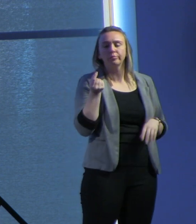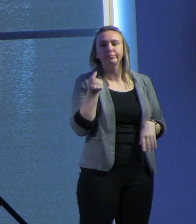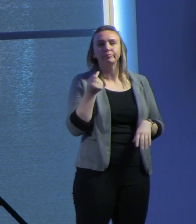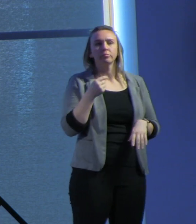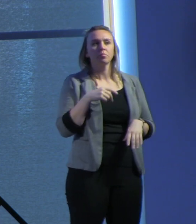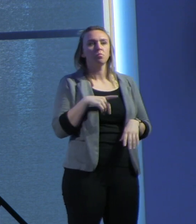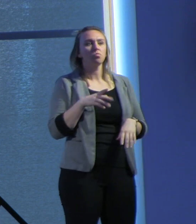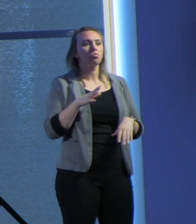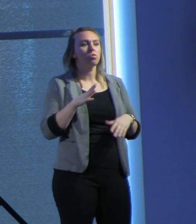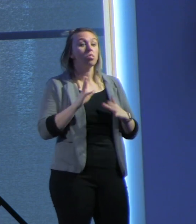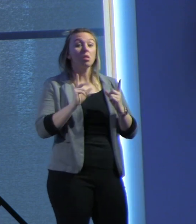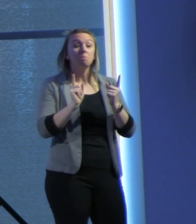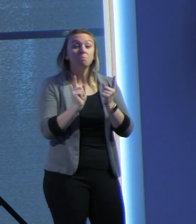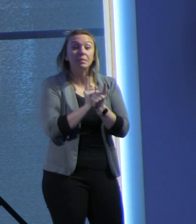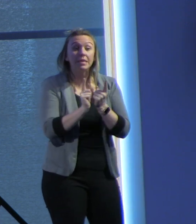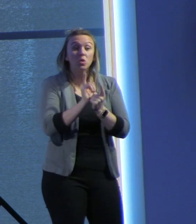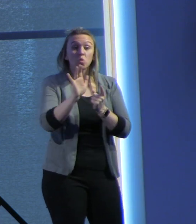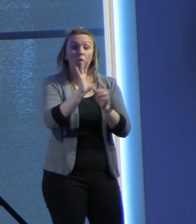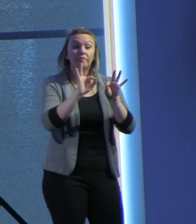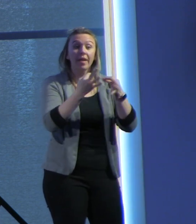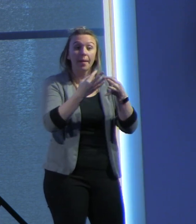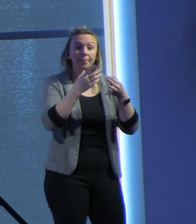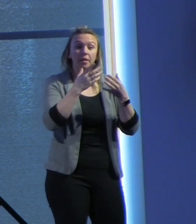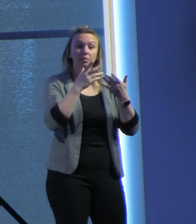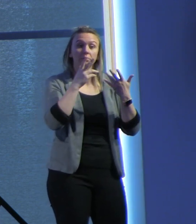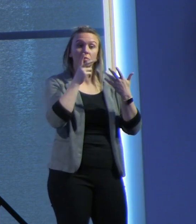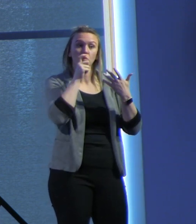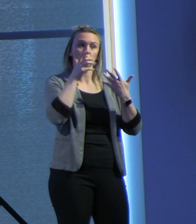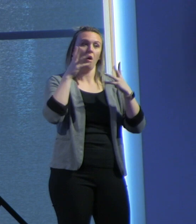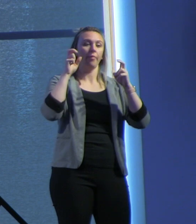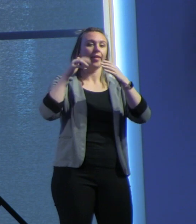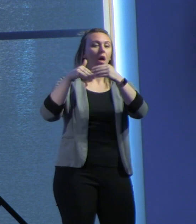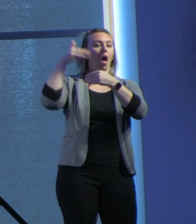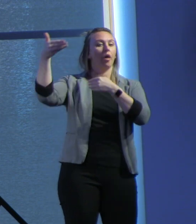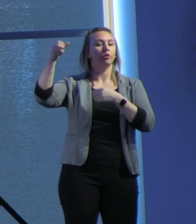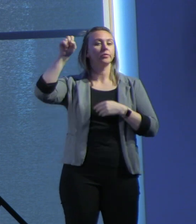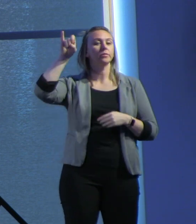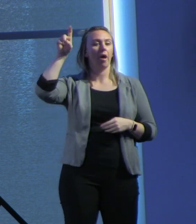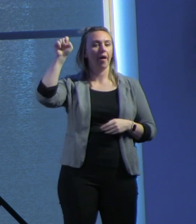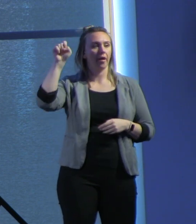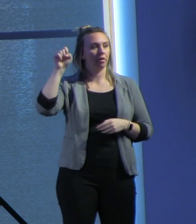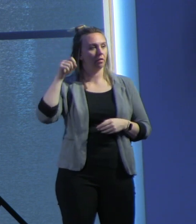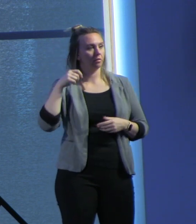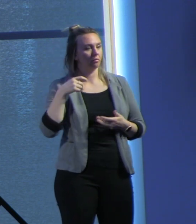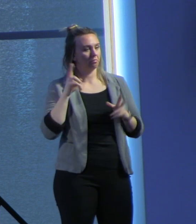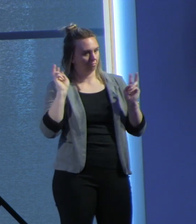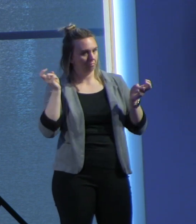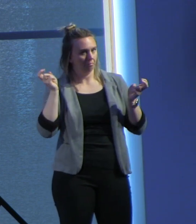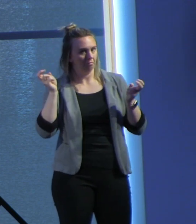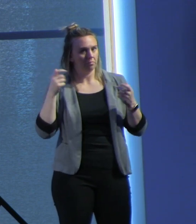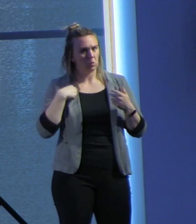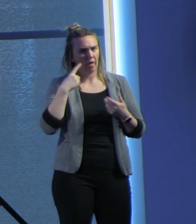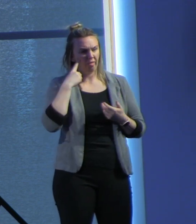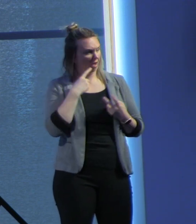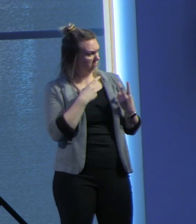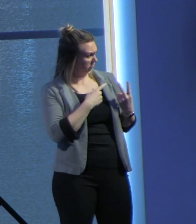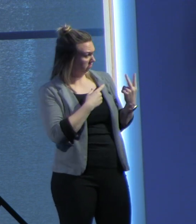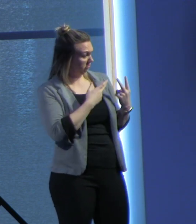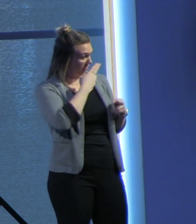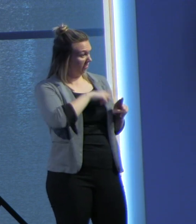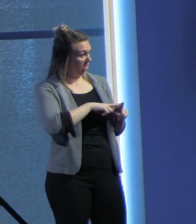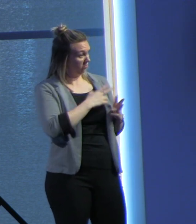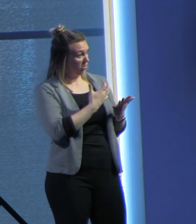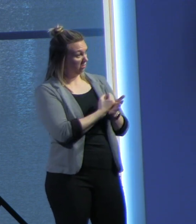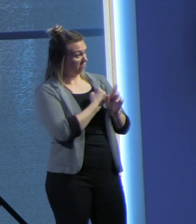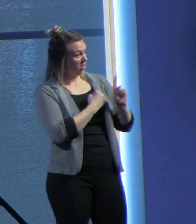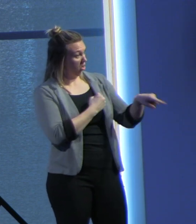meet your relatives on the other side. So I thought, well, that'd be kind of fun to do on a Sunday night. And that afternoon it